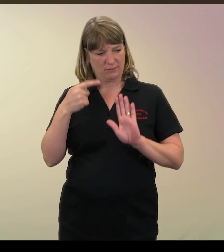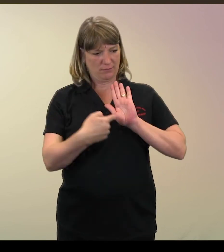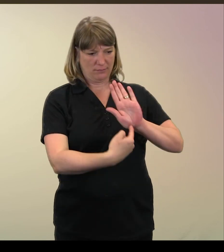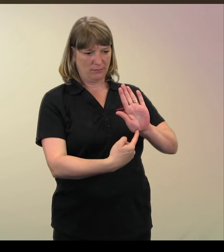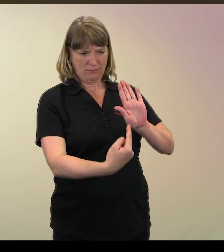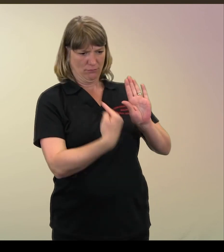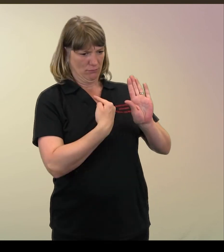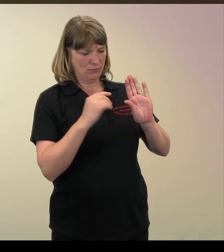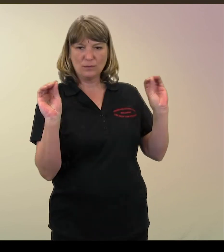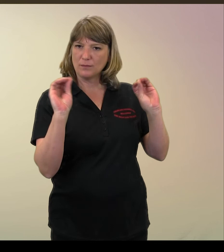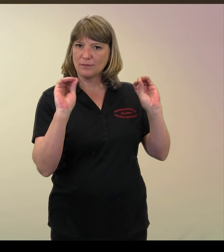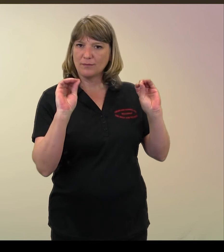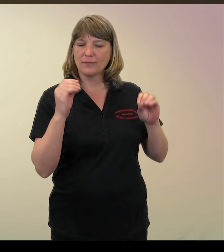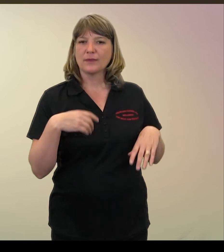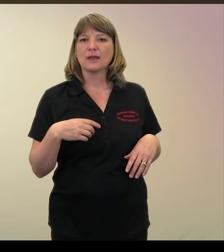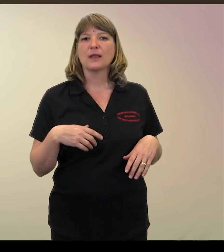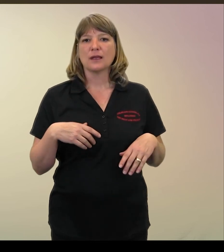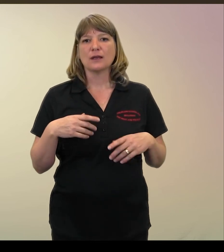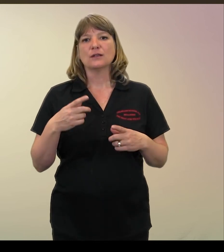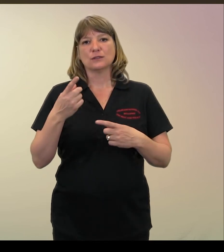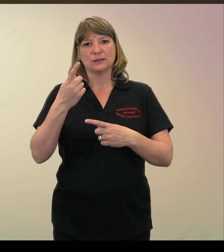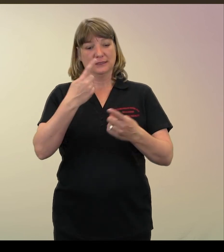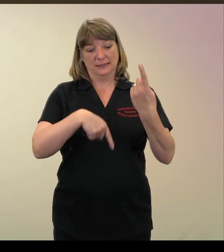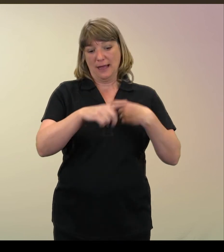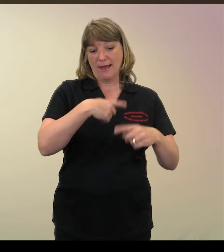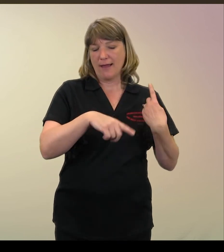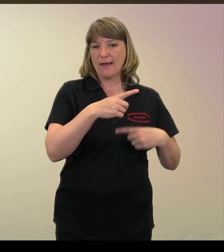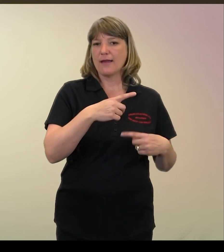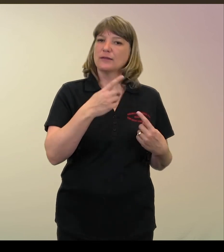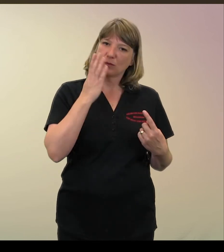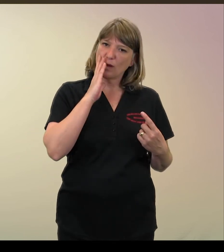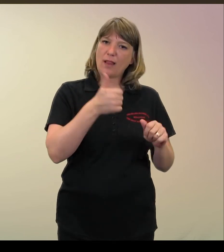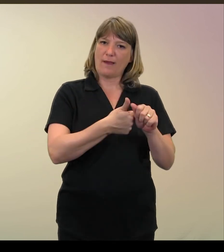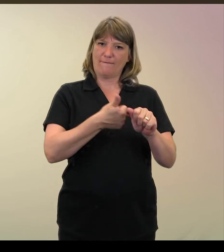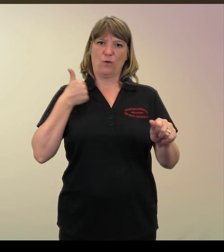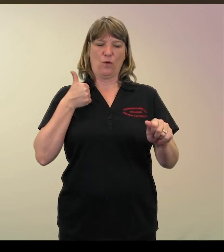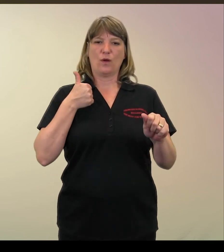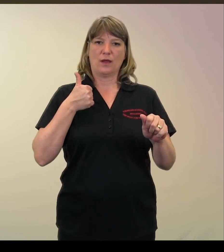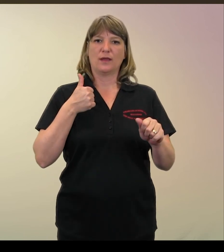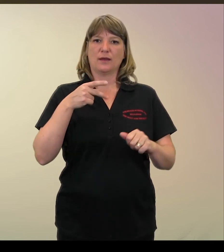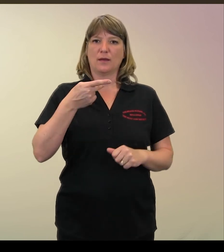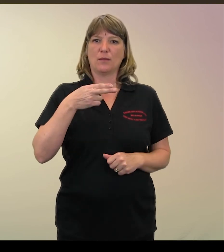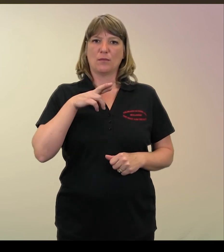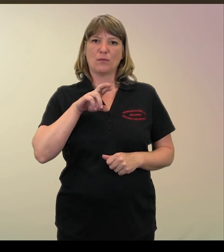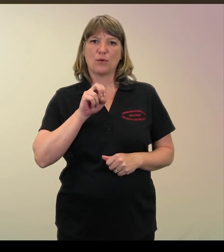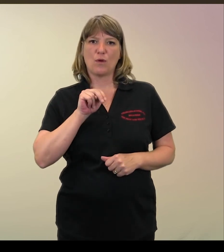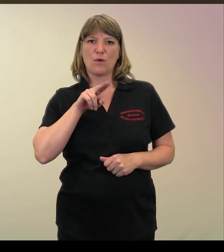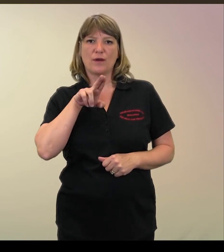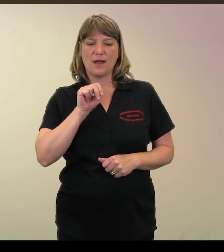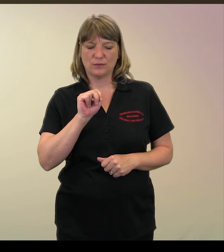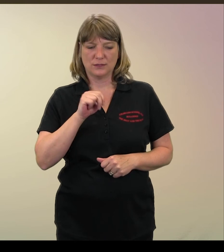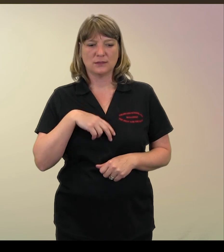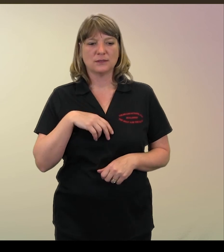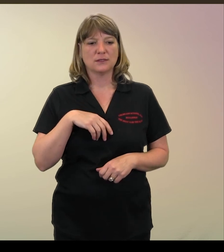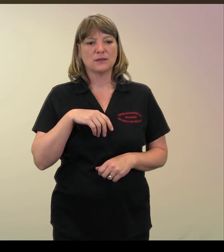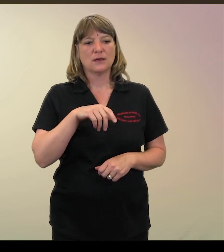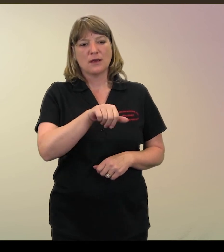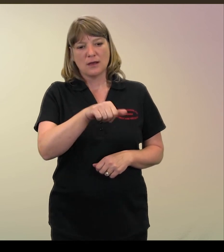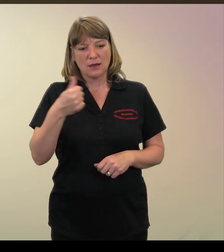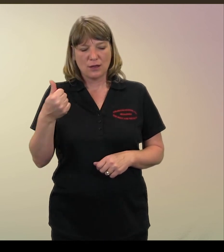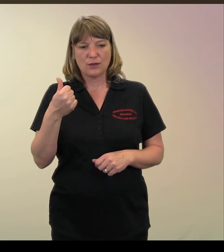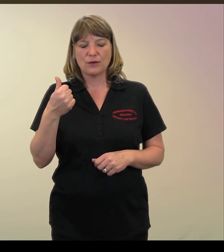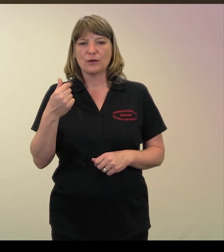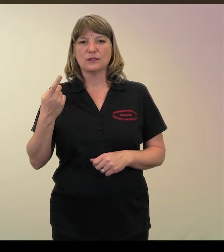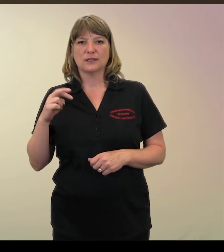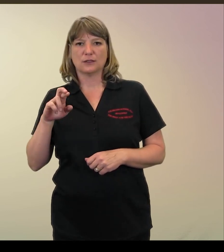the picture. So children who communicate using a sign modality might be likely to avoid using pronouns. One of the